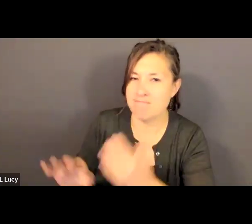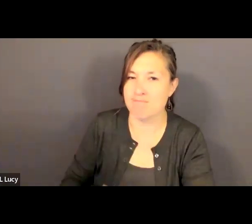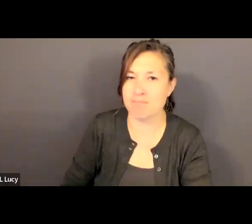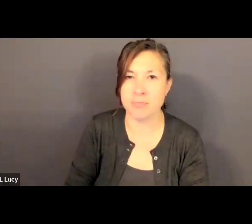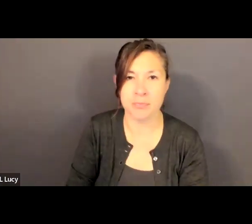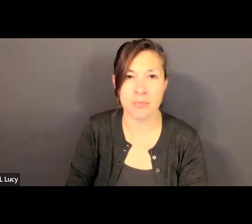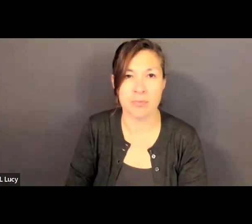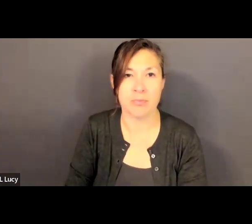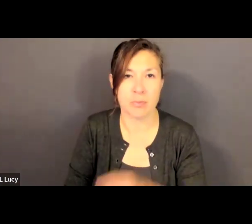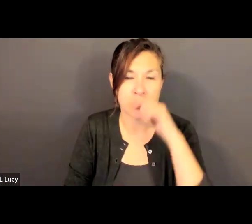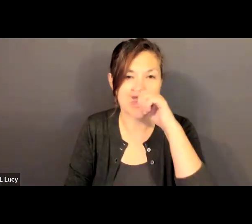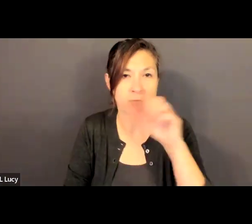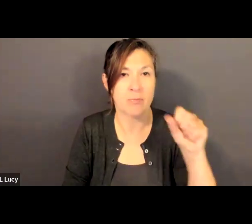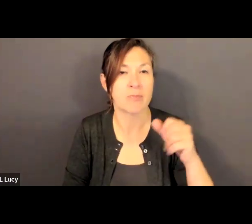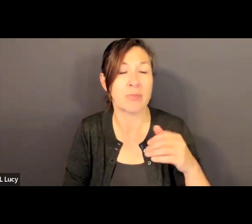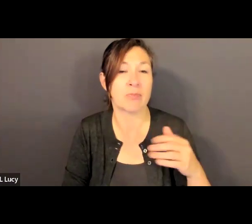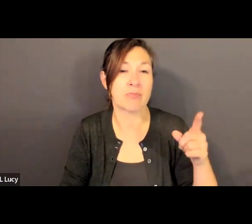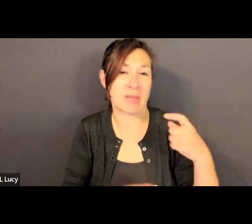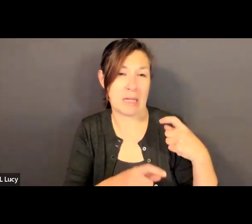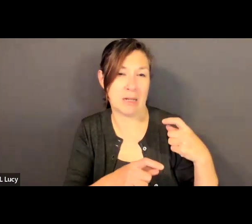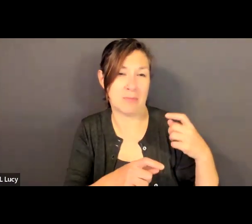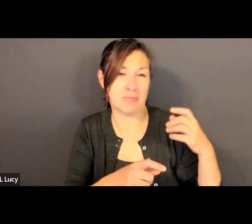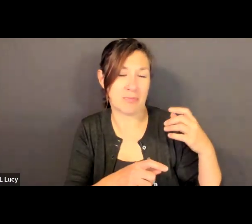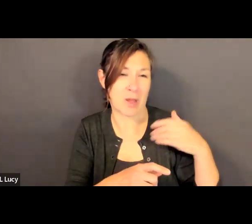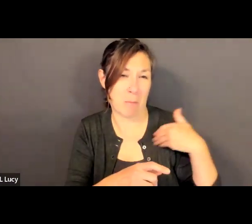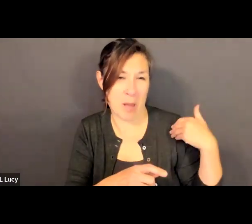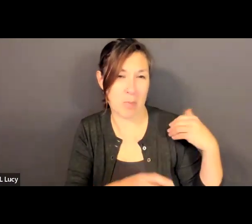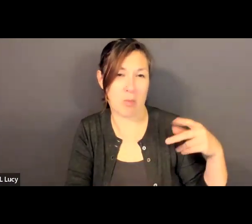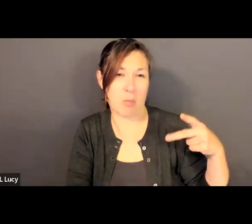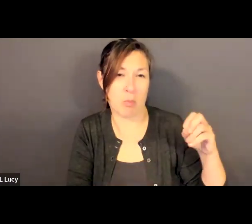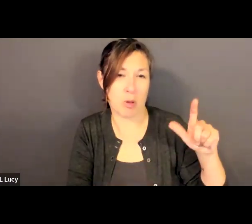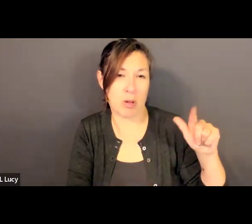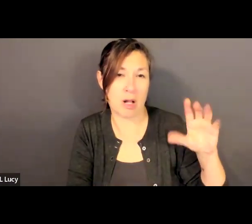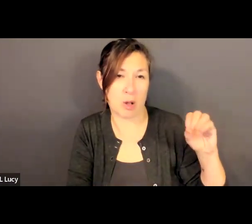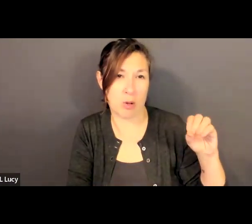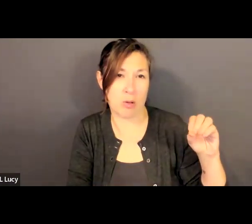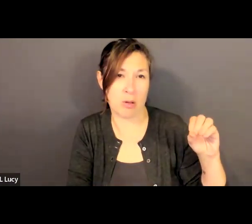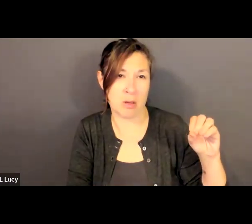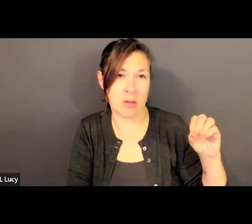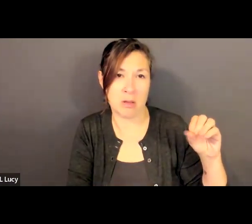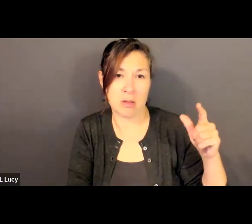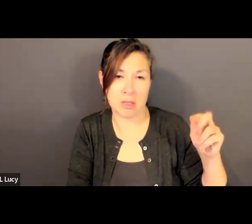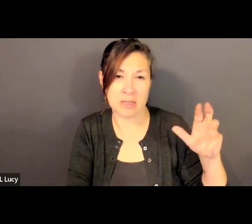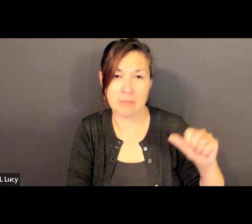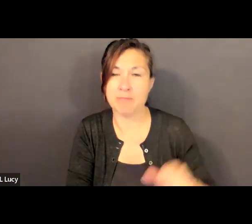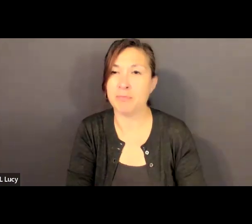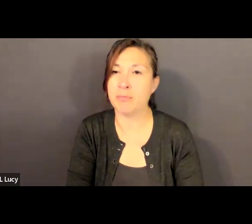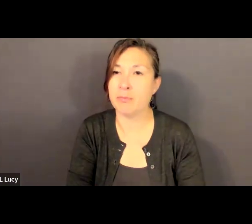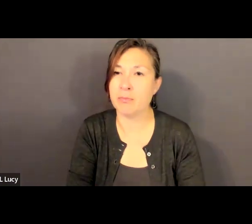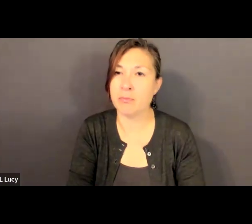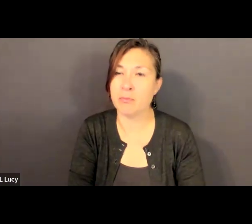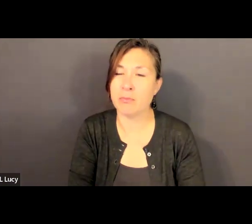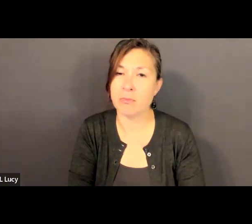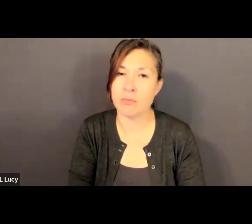Thank you, Madam Chair. Yo quiero felicitar a la Escuela Margarita Muñiz, su principal. Tuve la oportunidad de estar con